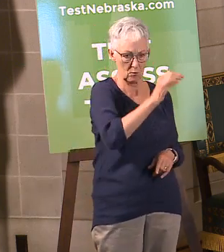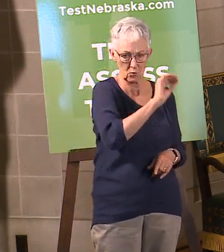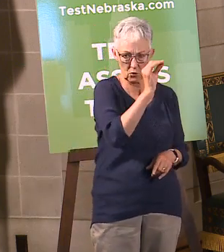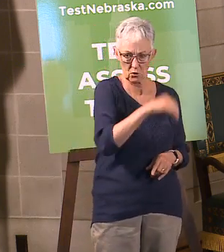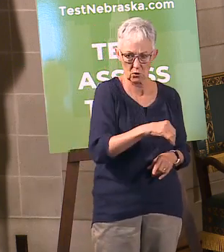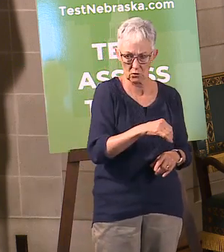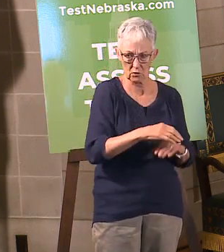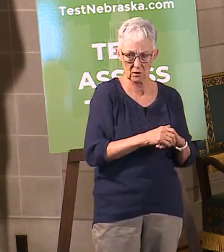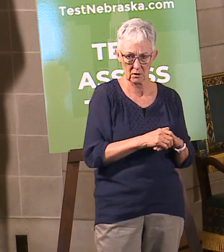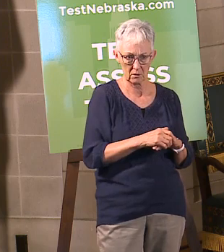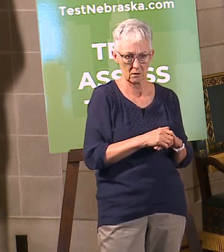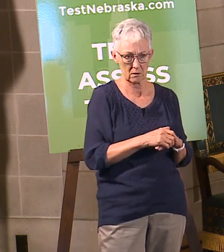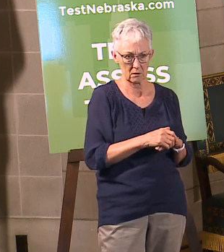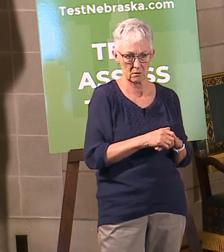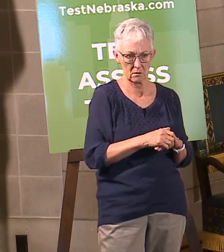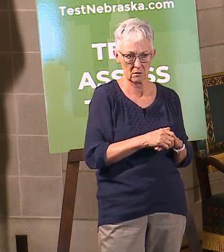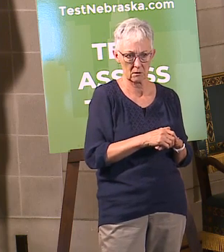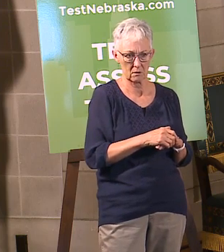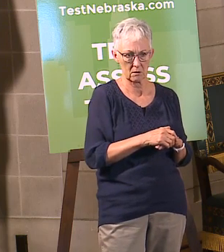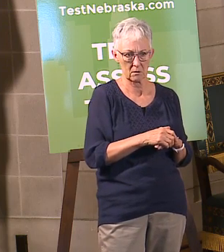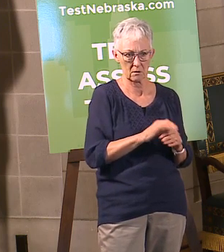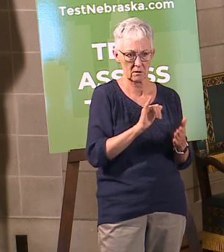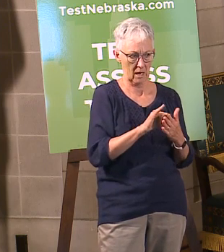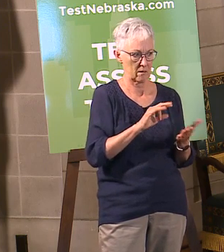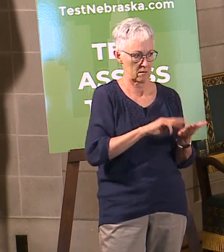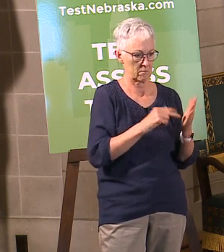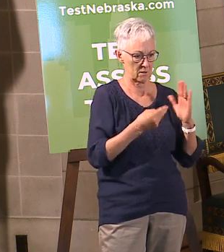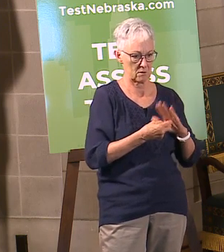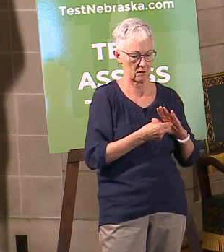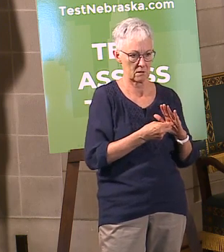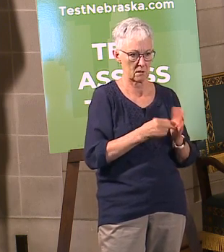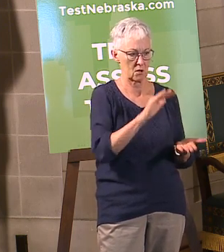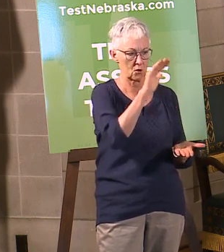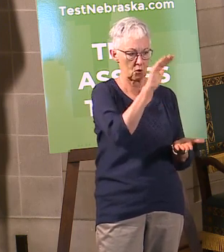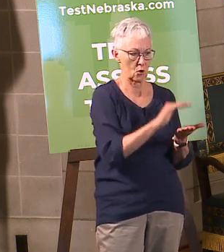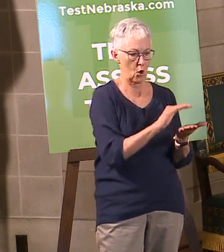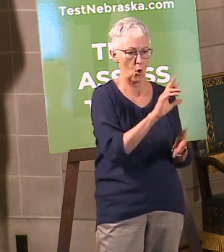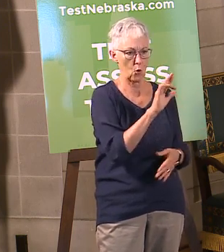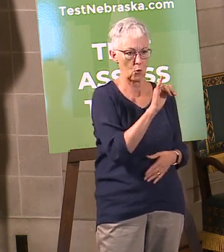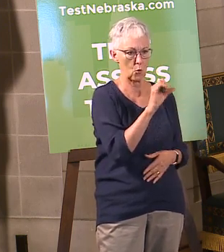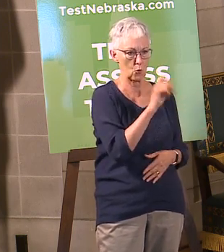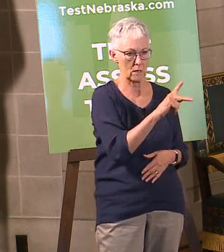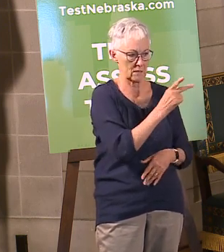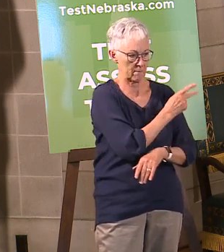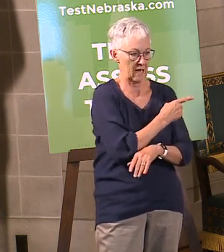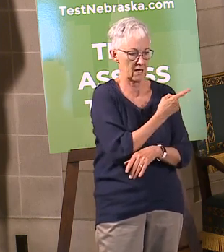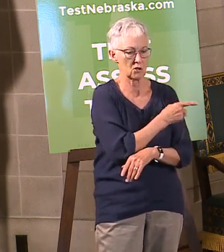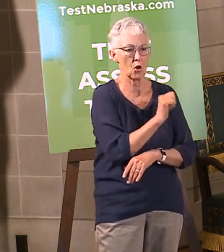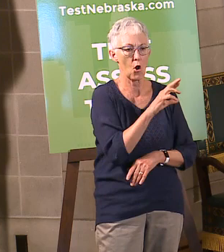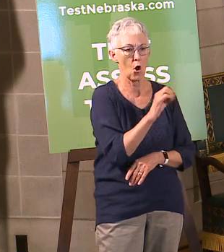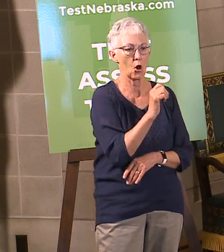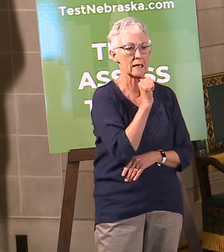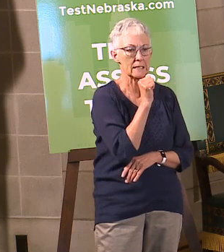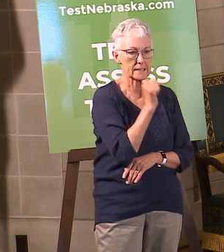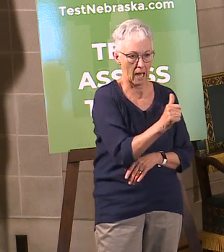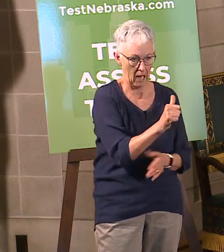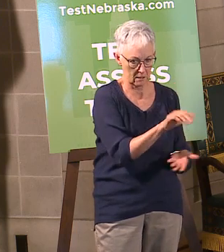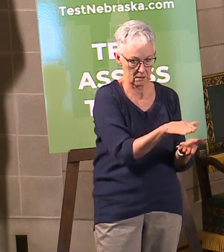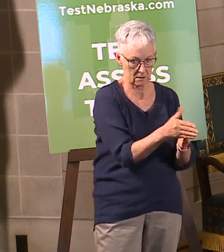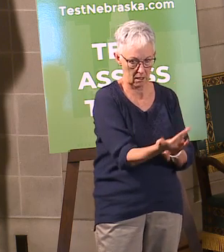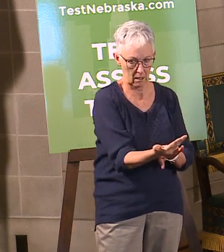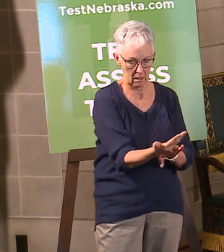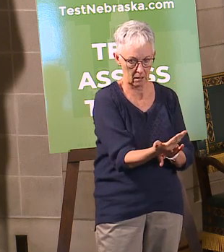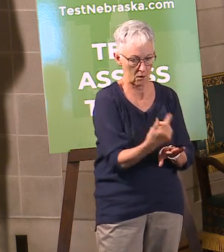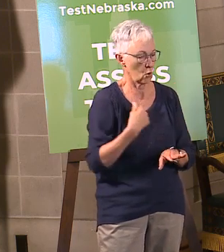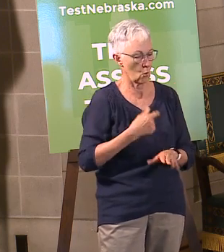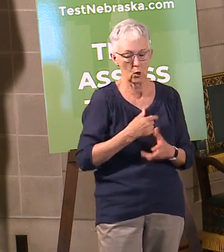a good statistic for the state, which means the lower-risk patients are not dying. And that's what you want to prevent. Not that we